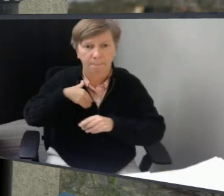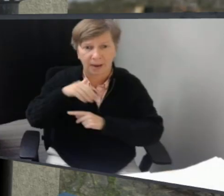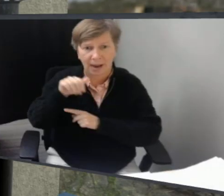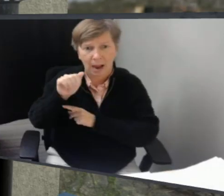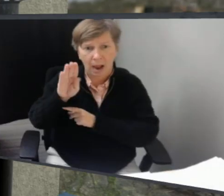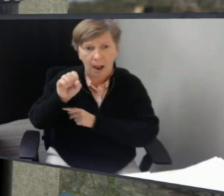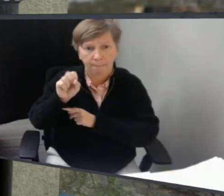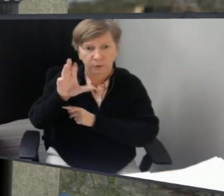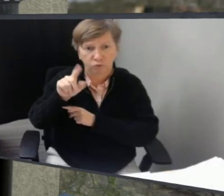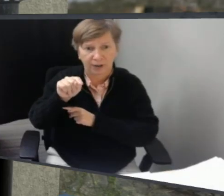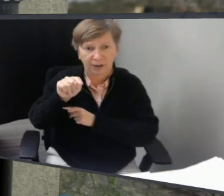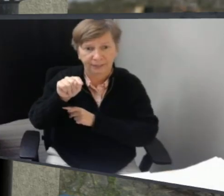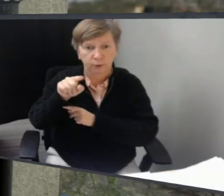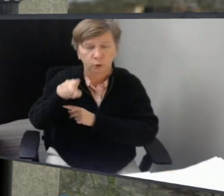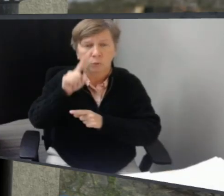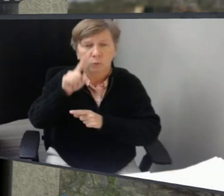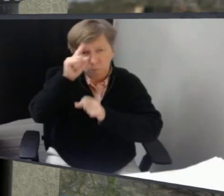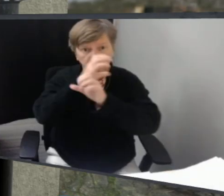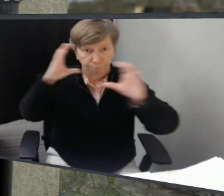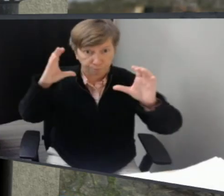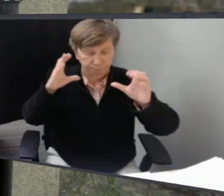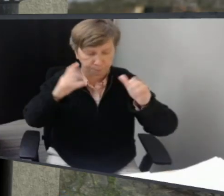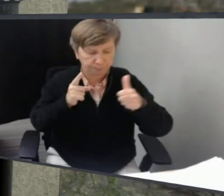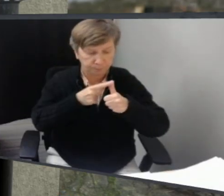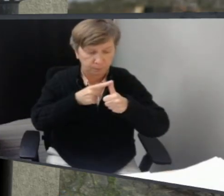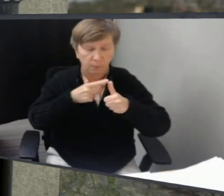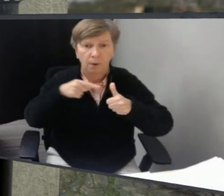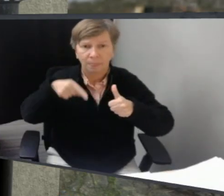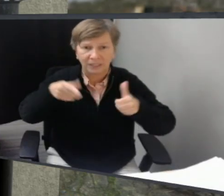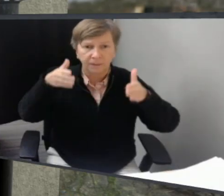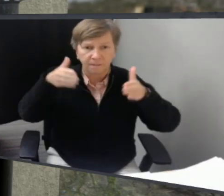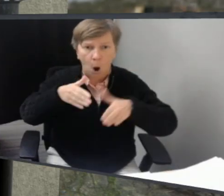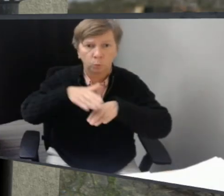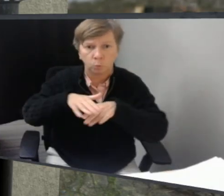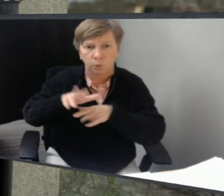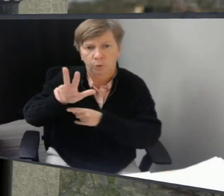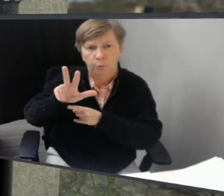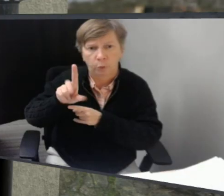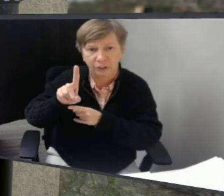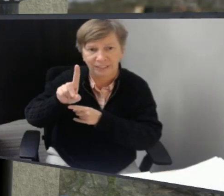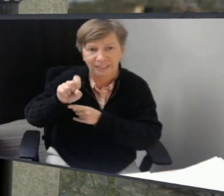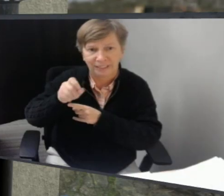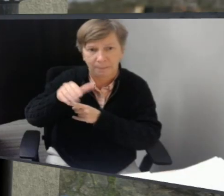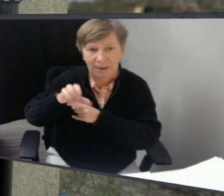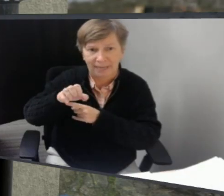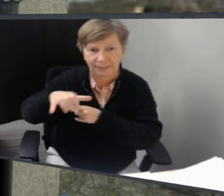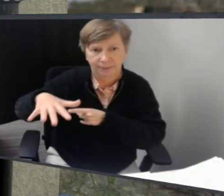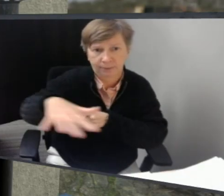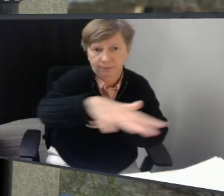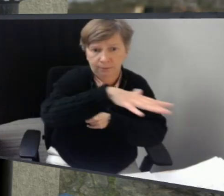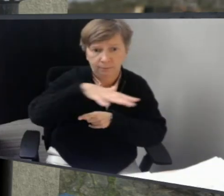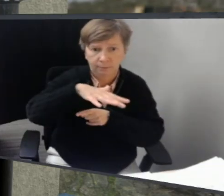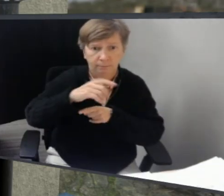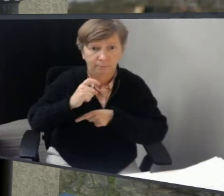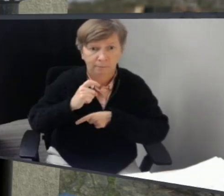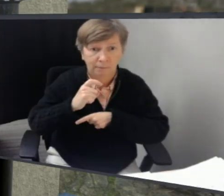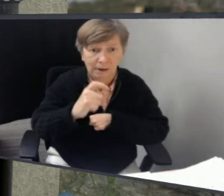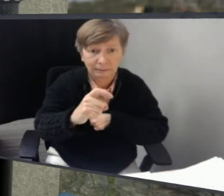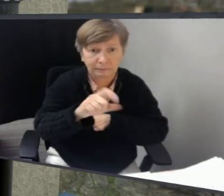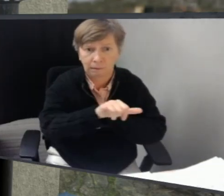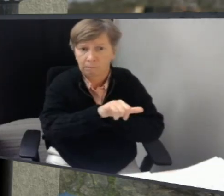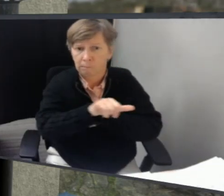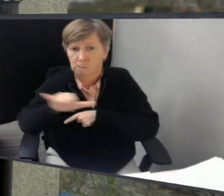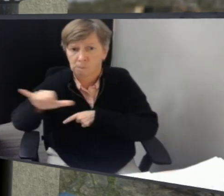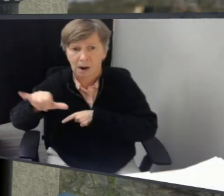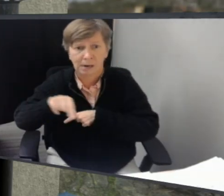So I also want to emphasize the importance of the words in my abstract that I'd like you to keep in mind. So I focus